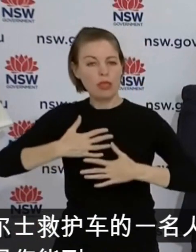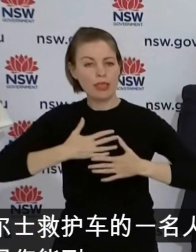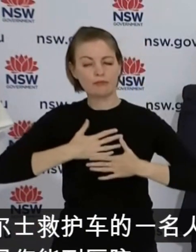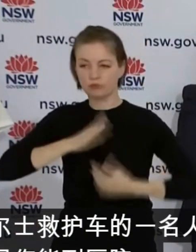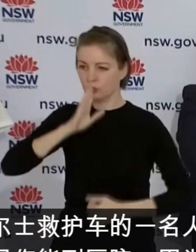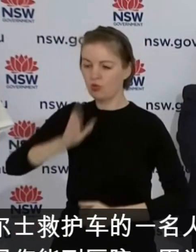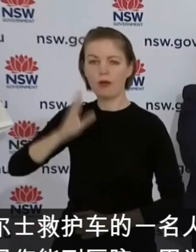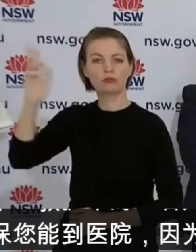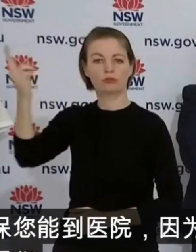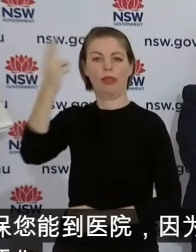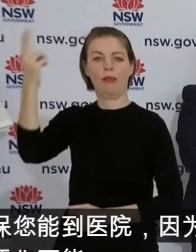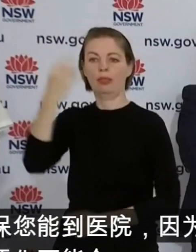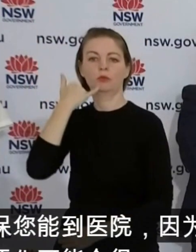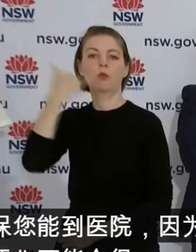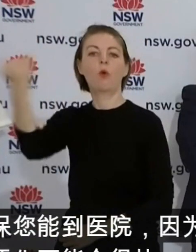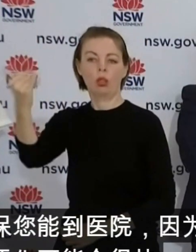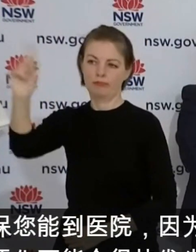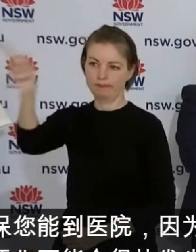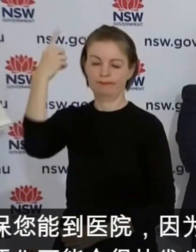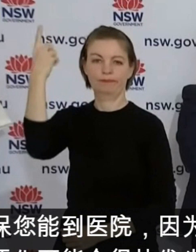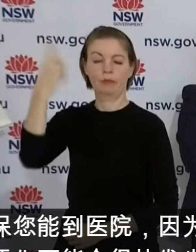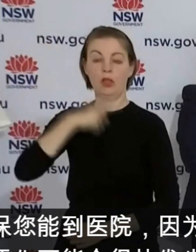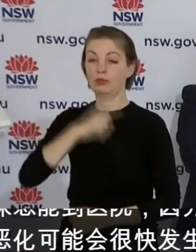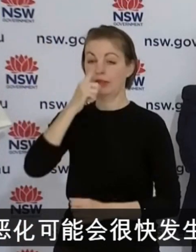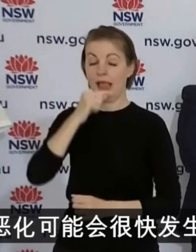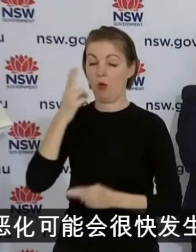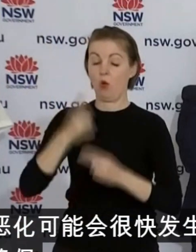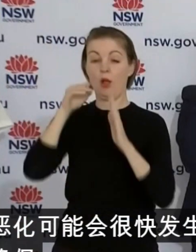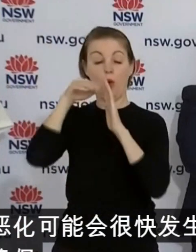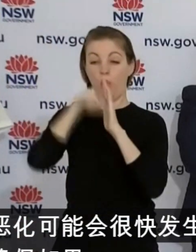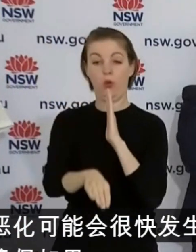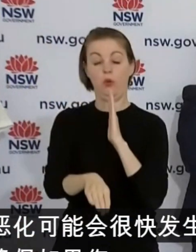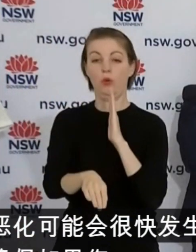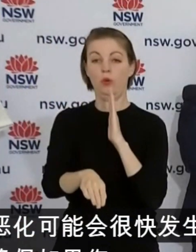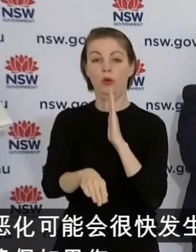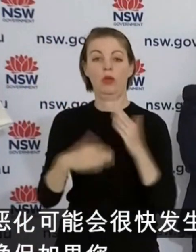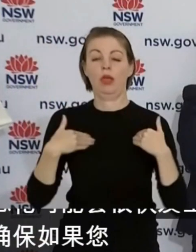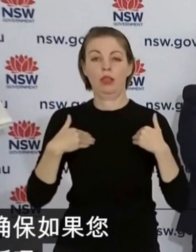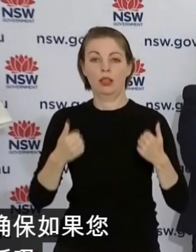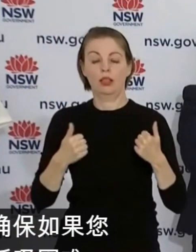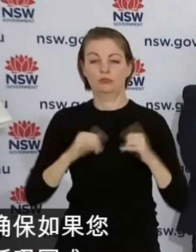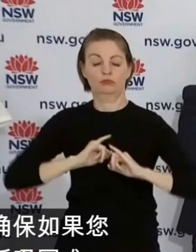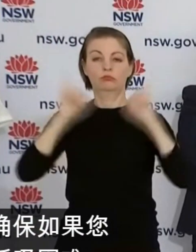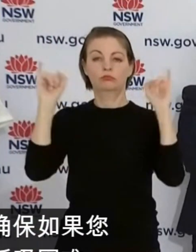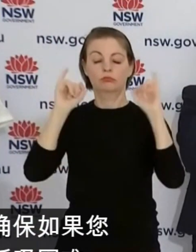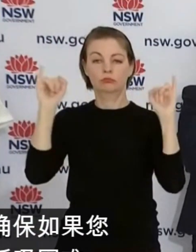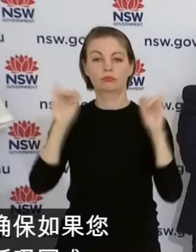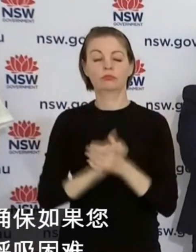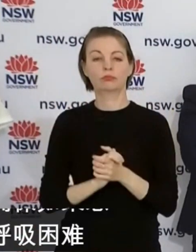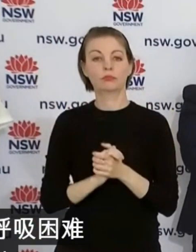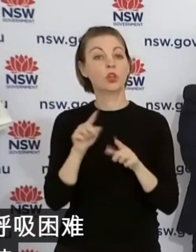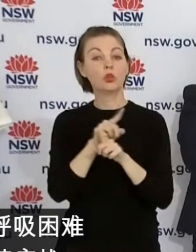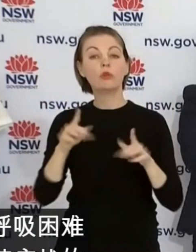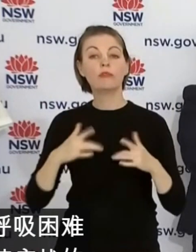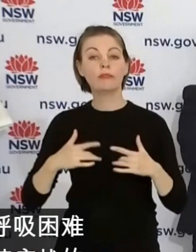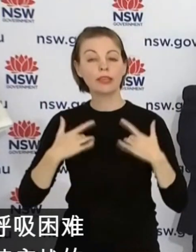you get to hospital, because deterioration can occur very quickly. And make sure that if you experience breathlessness